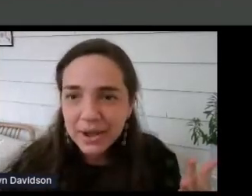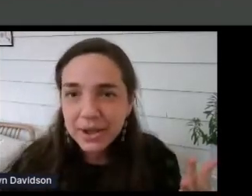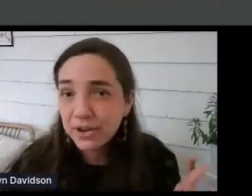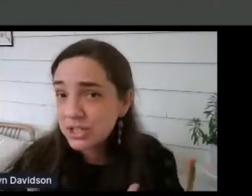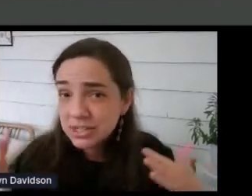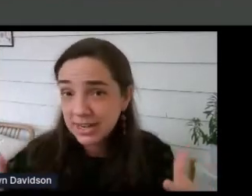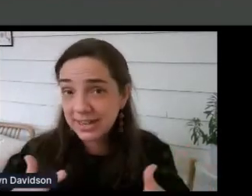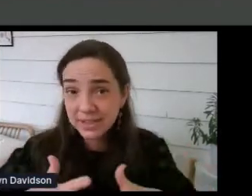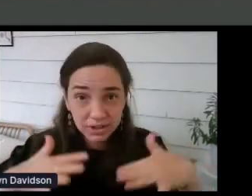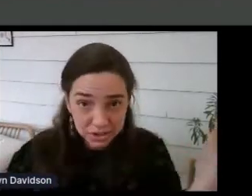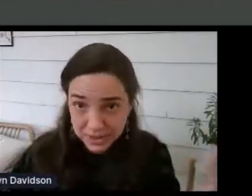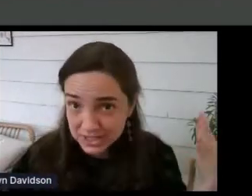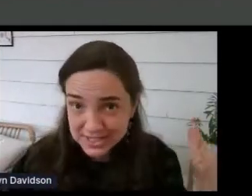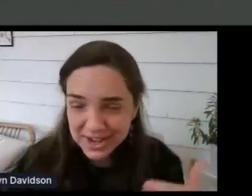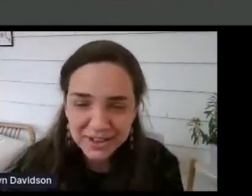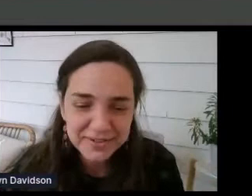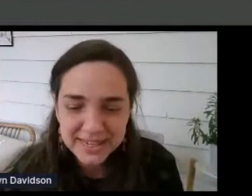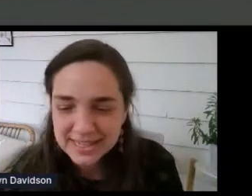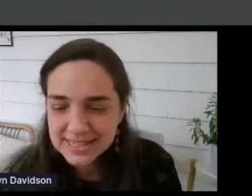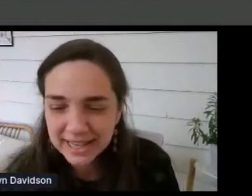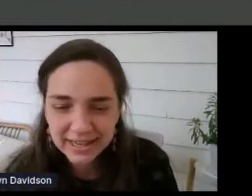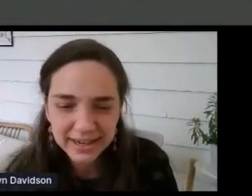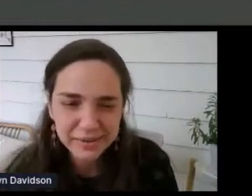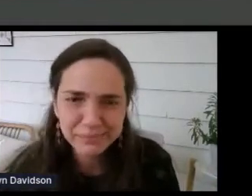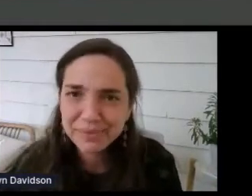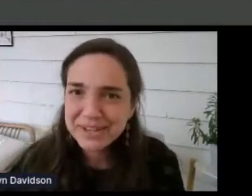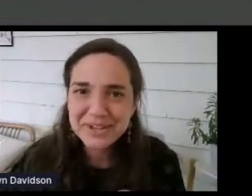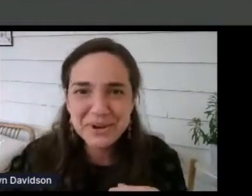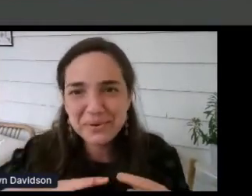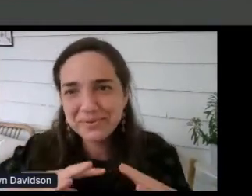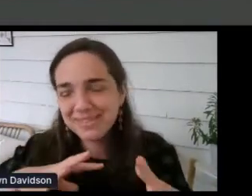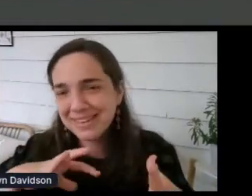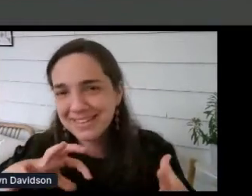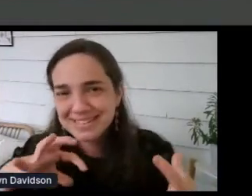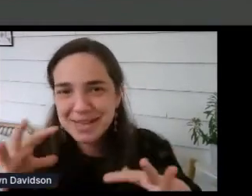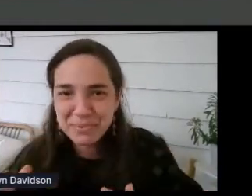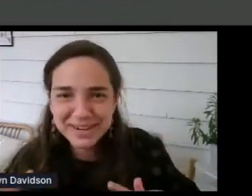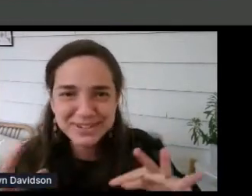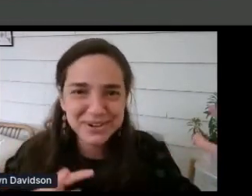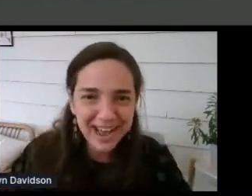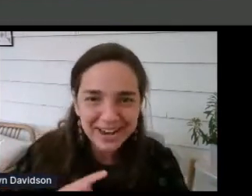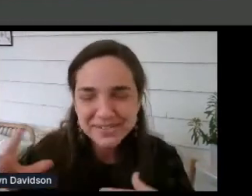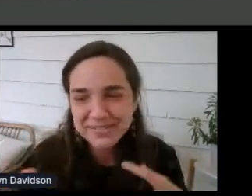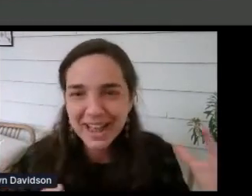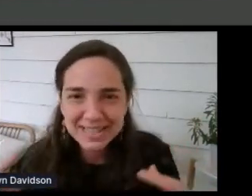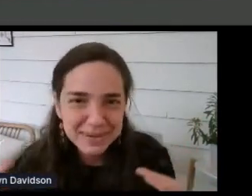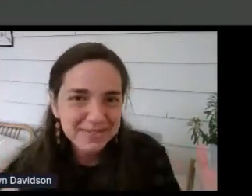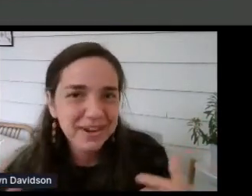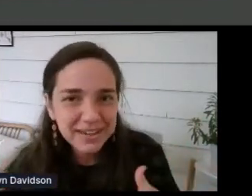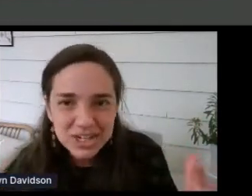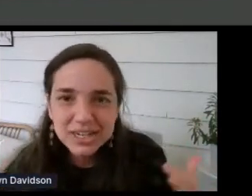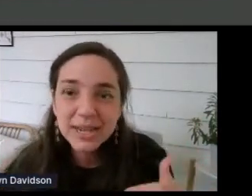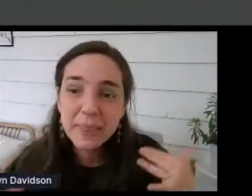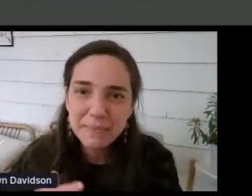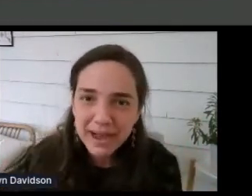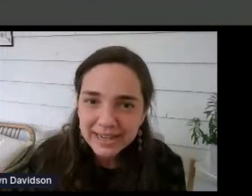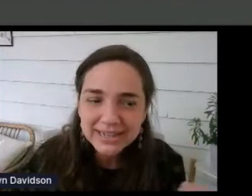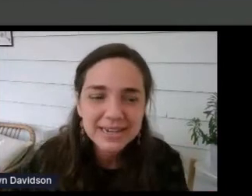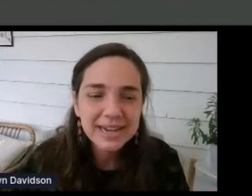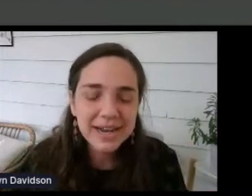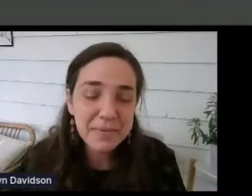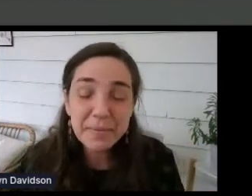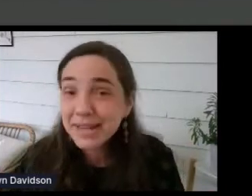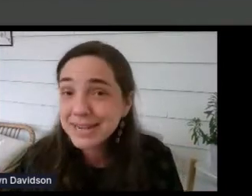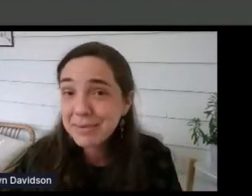interesting if you're interested in even larger questions in cognitive science, like, you know, the separation or not of different aspects of cognition in the